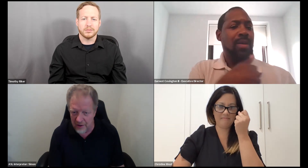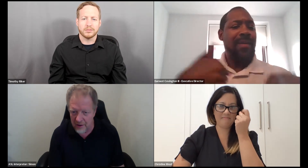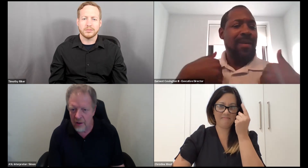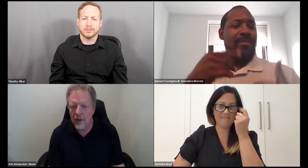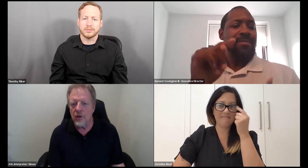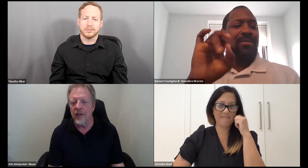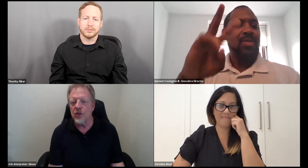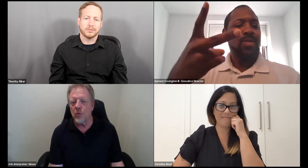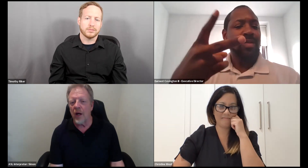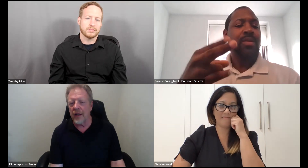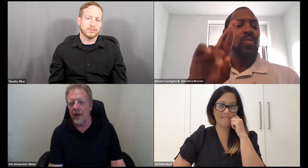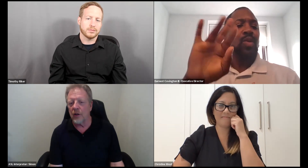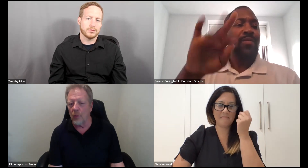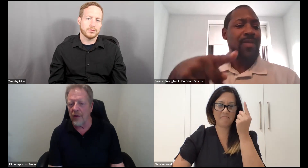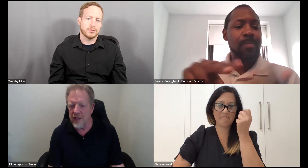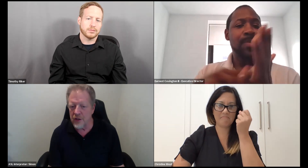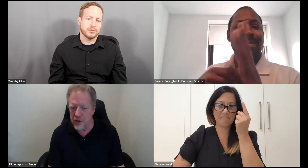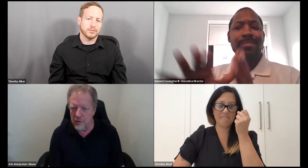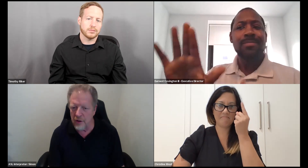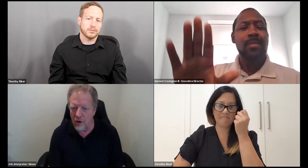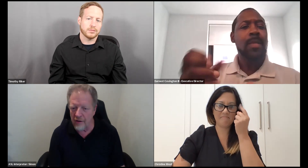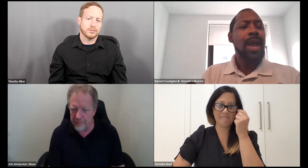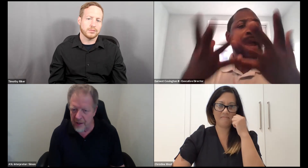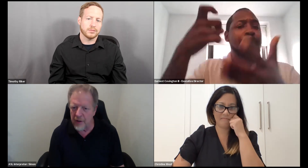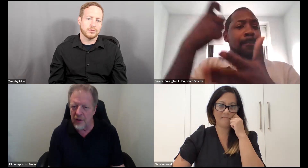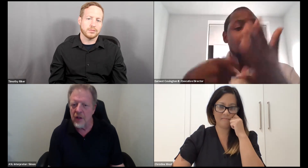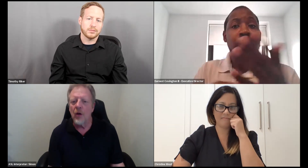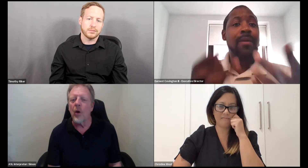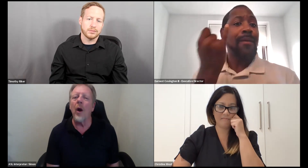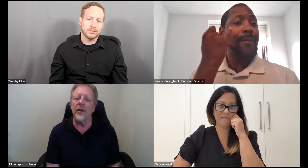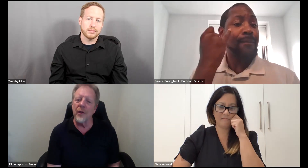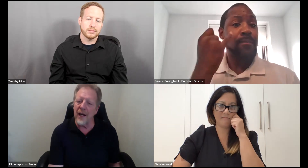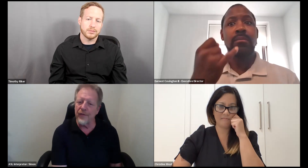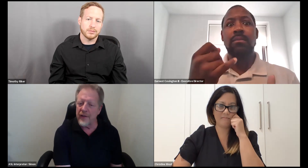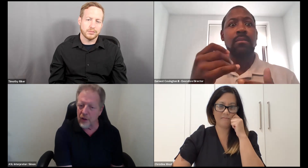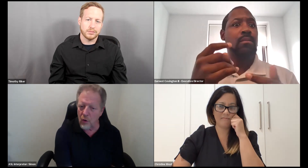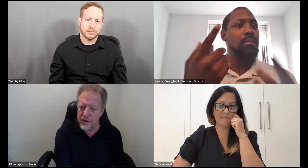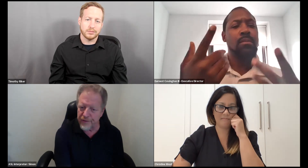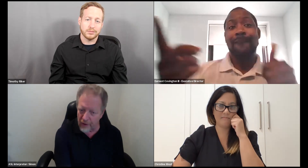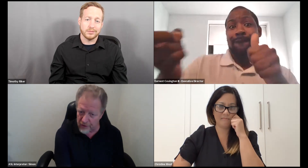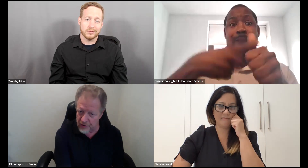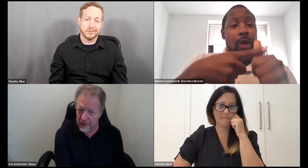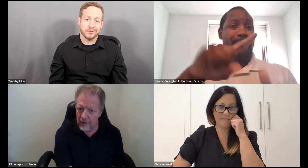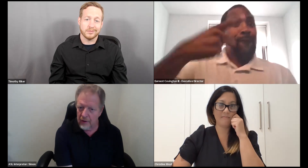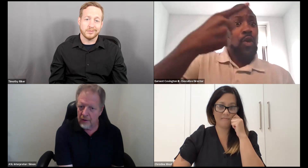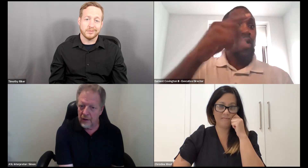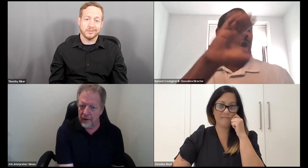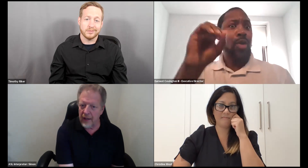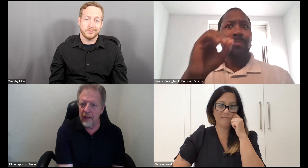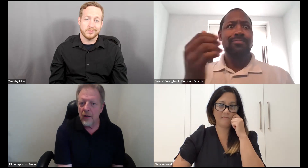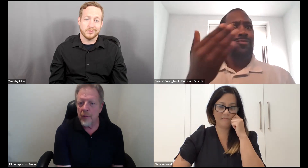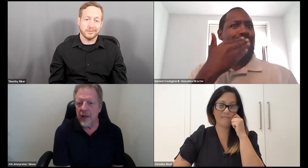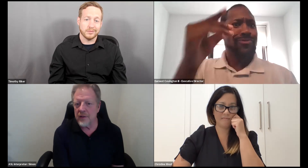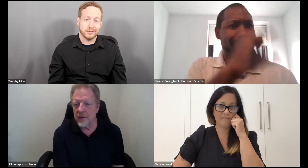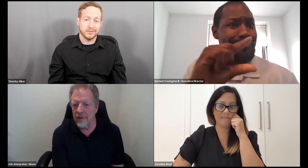standardization. So this is why here, you know, we have a tier 2 and an RFP, because we wanted to identify their cost first.